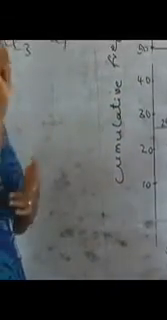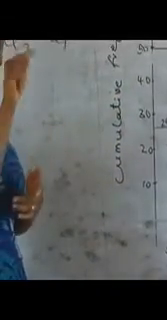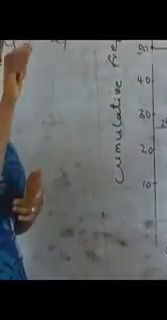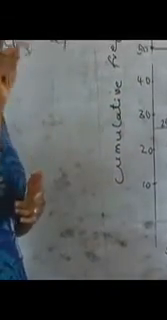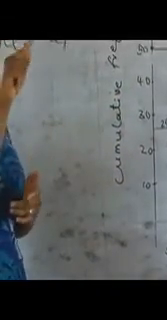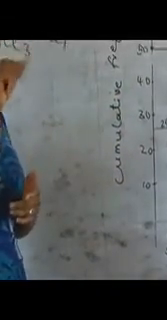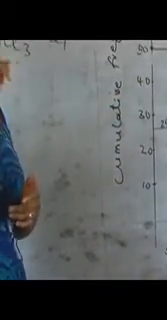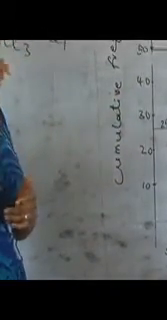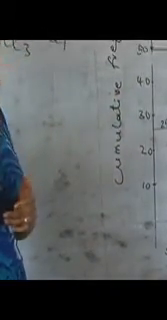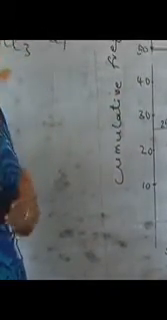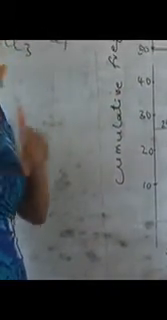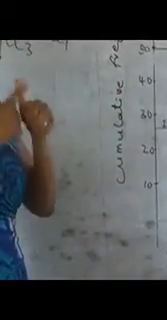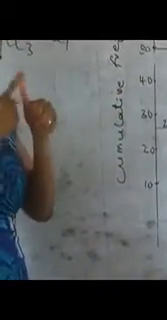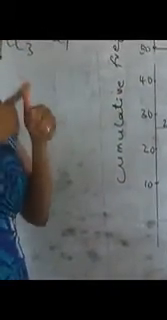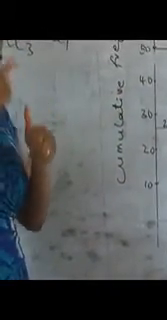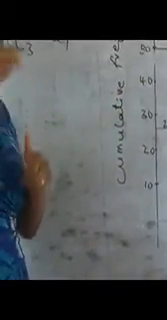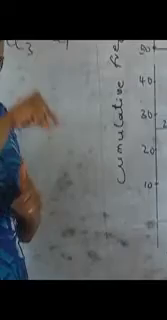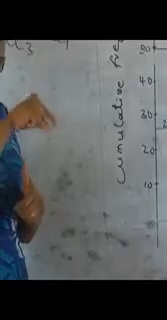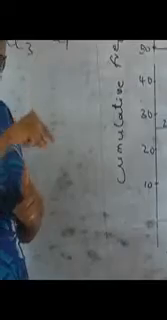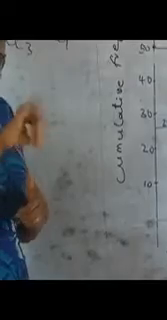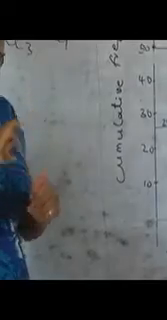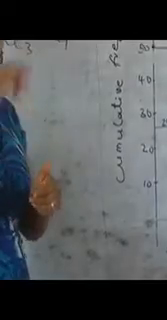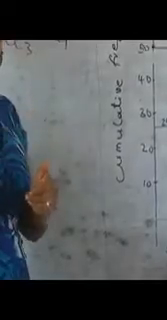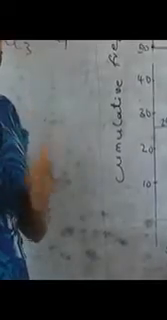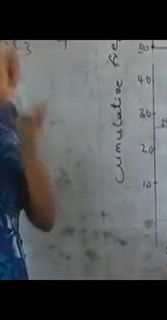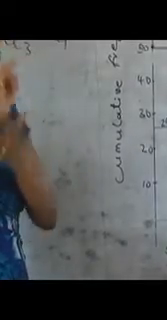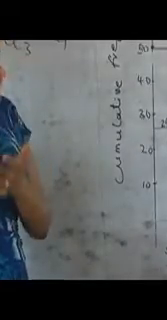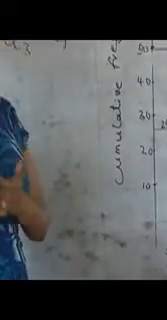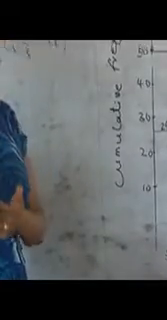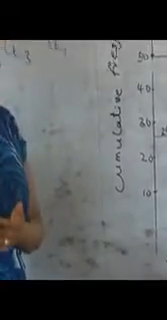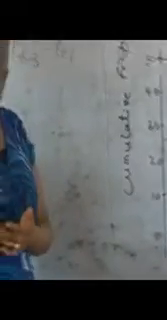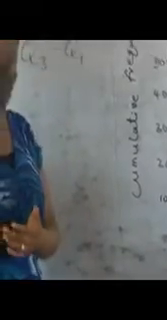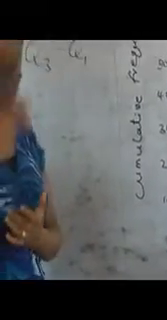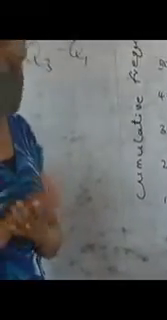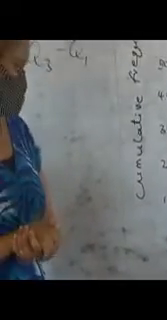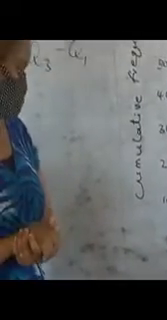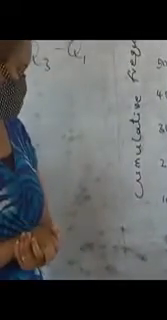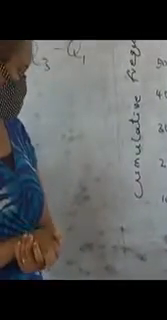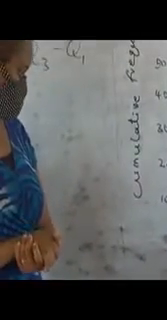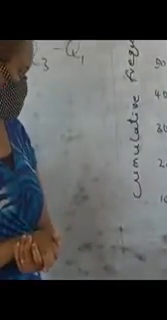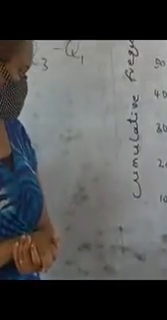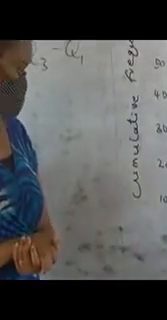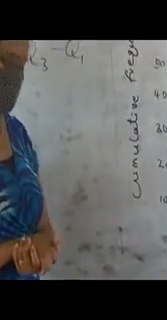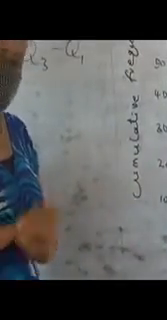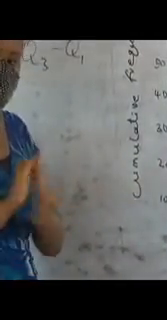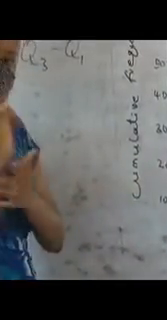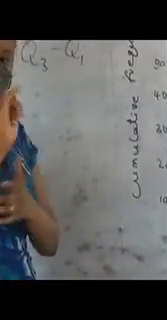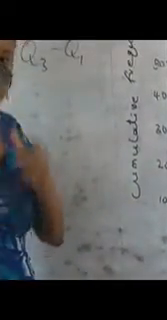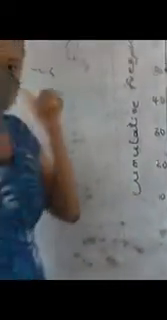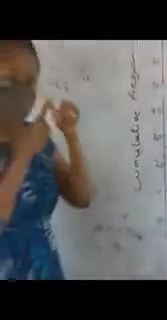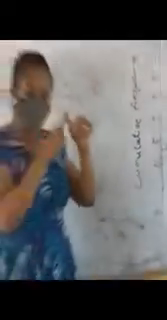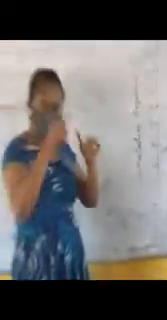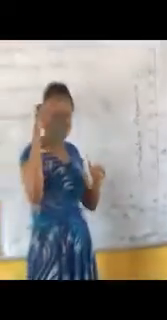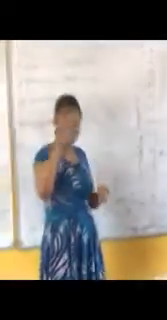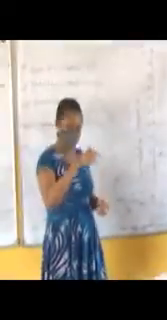is your first quarter. I hope that is taken. So your first quarter, Q1. That